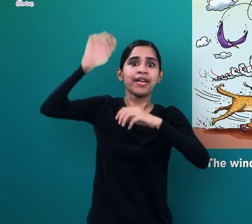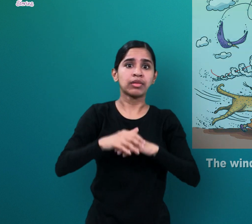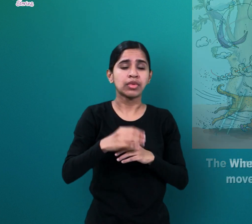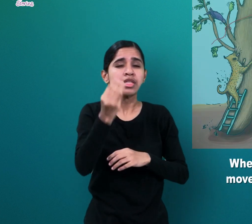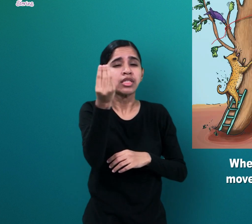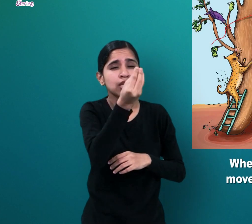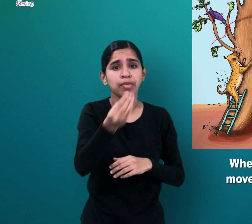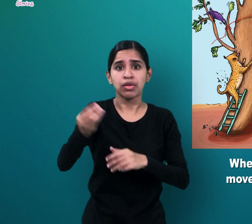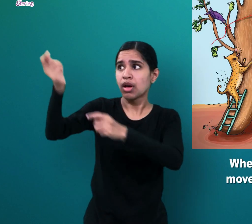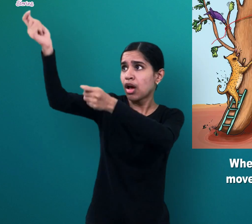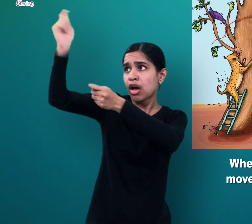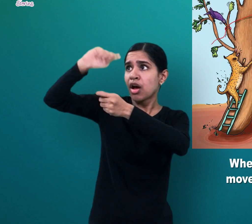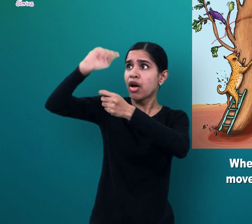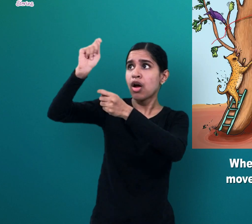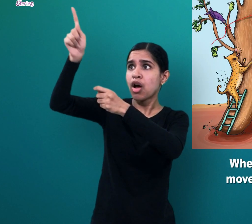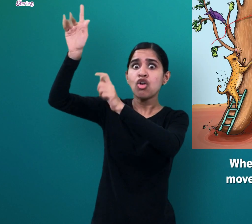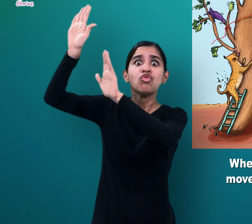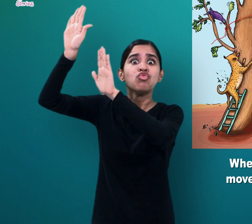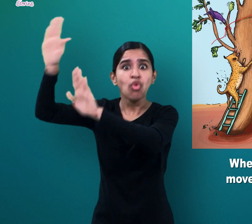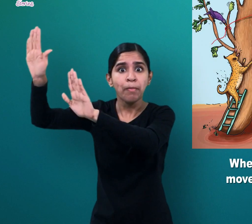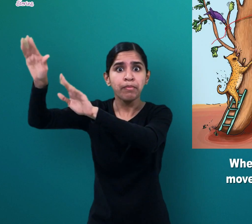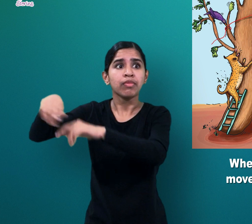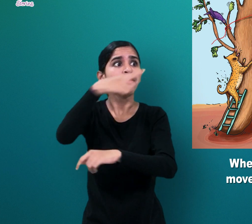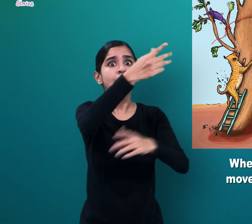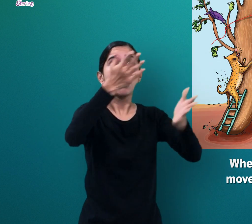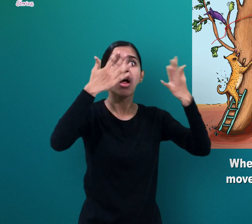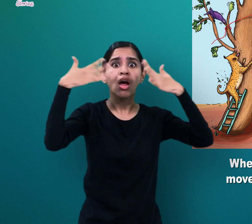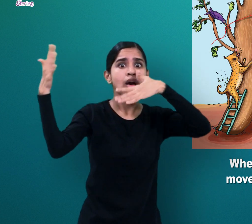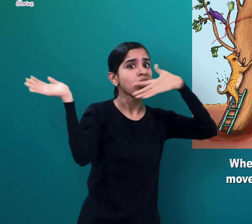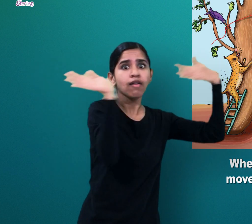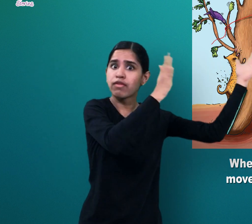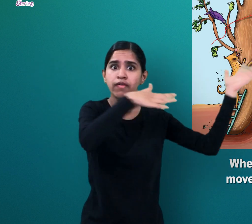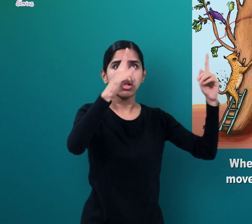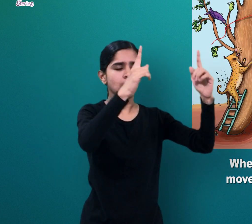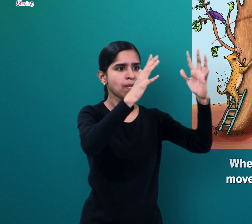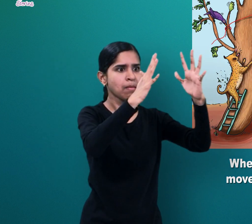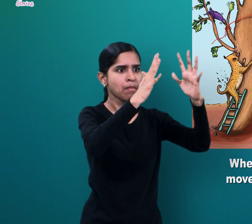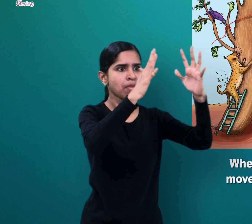When something resists the wind's movement, its energy can build up.